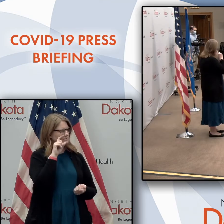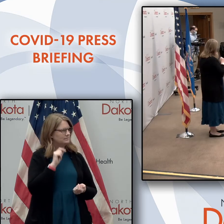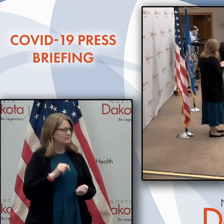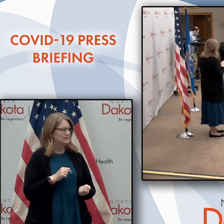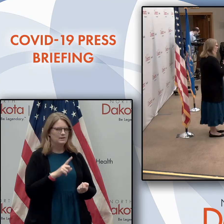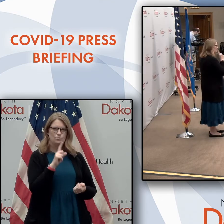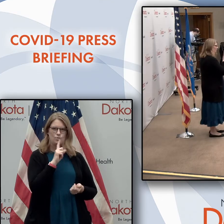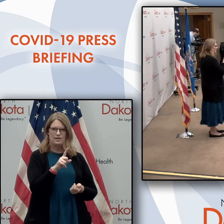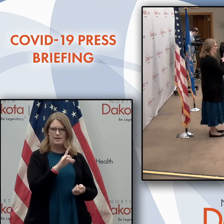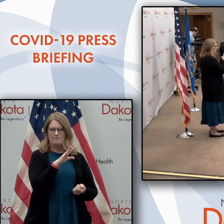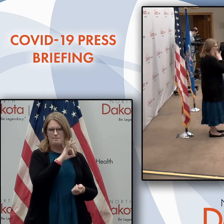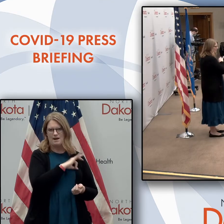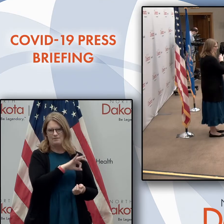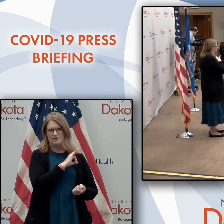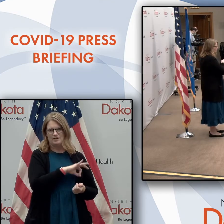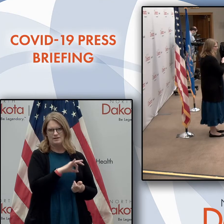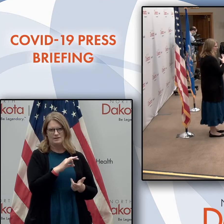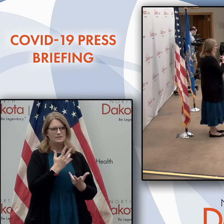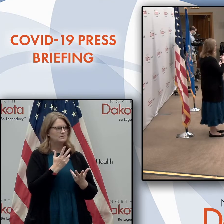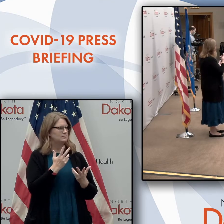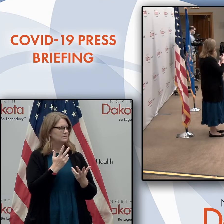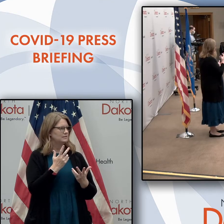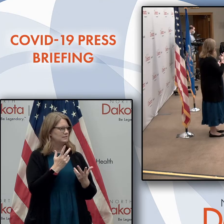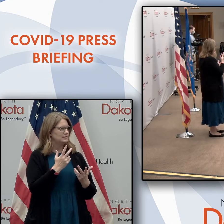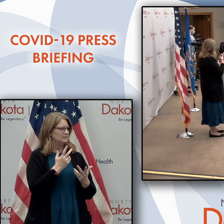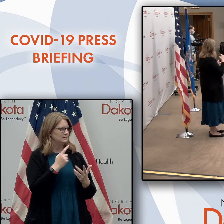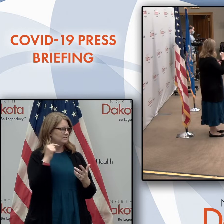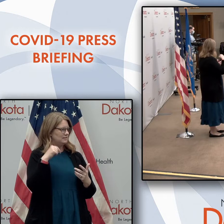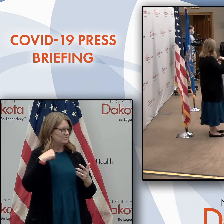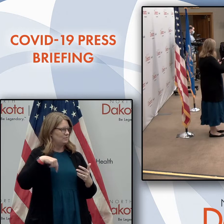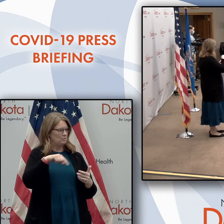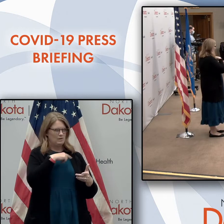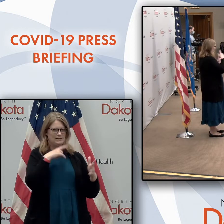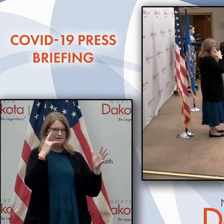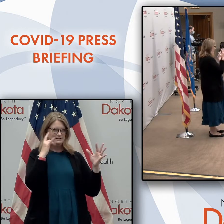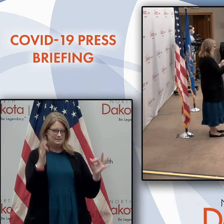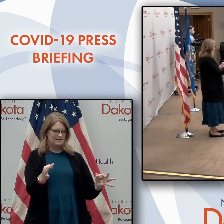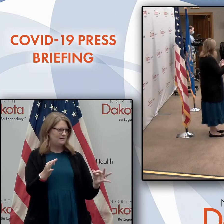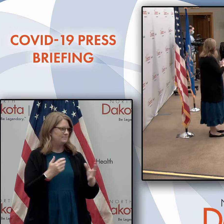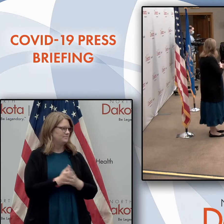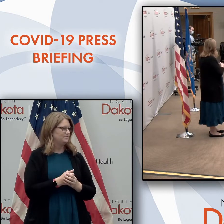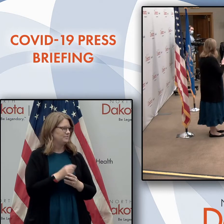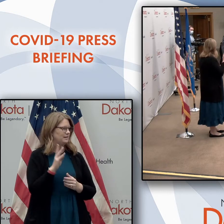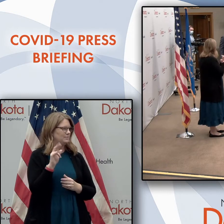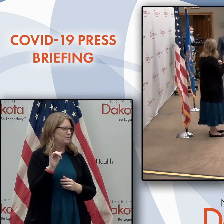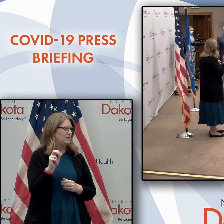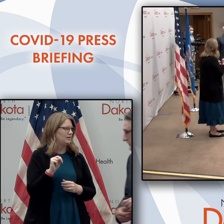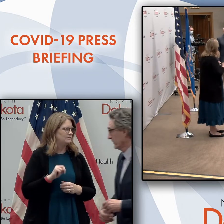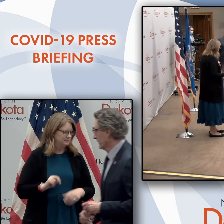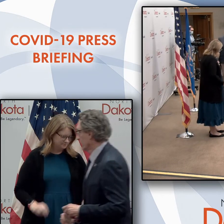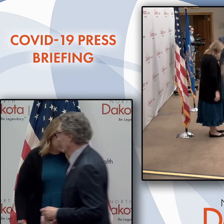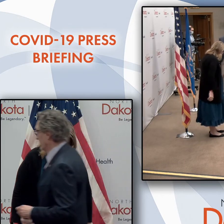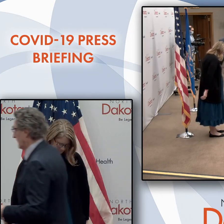great help to as we teamed up to try to make this decision about the lost wages. But Bryan?